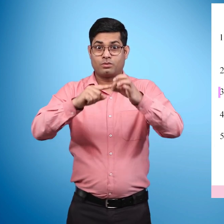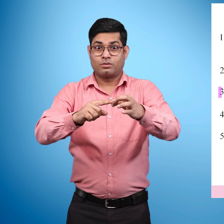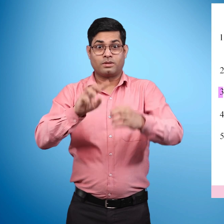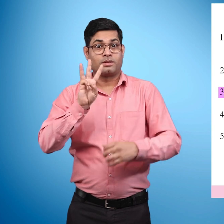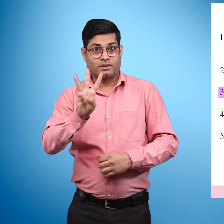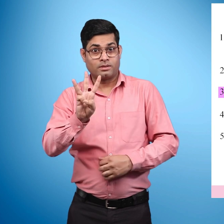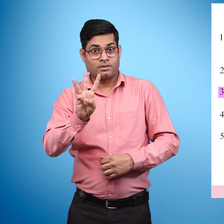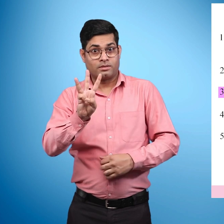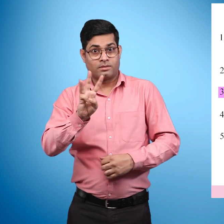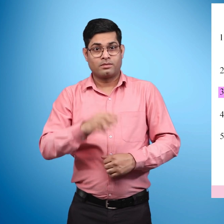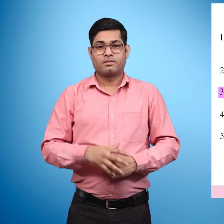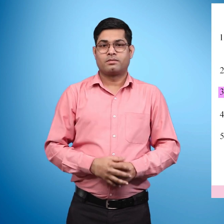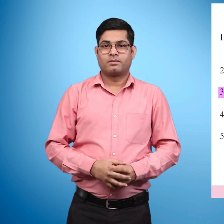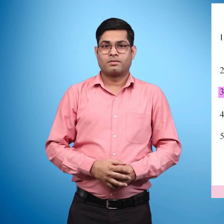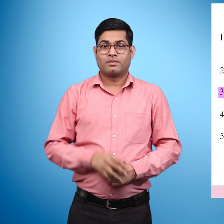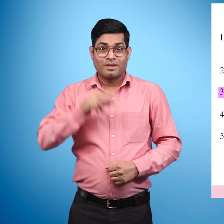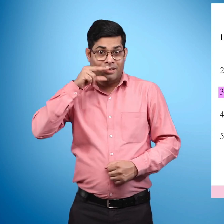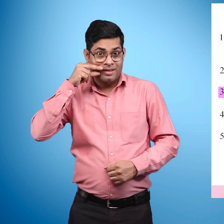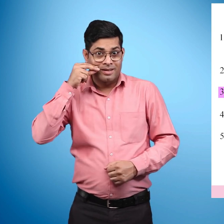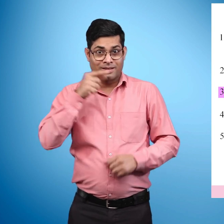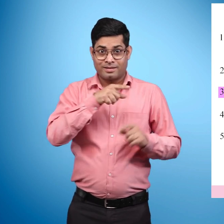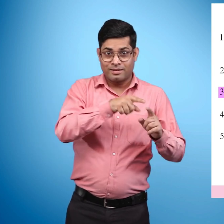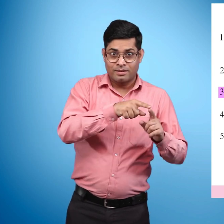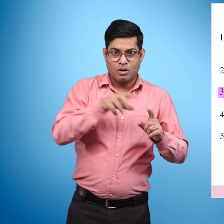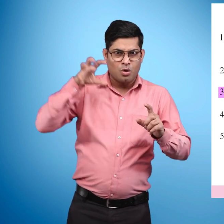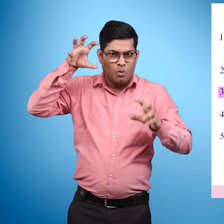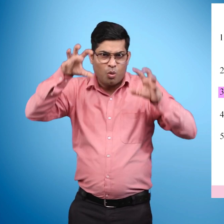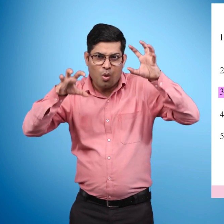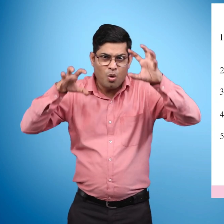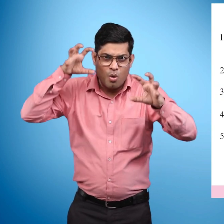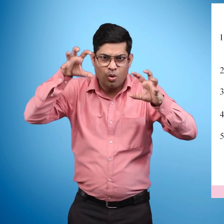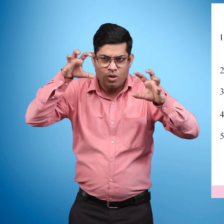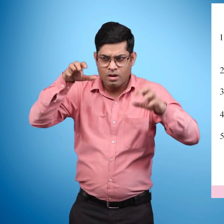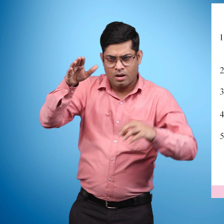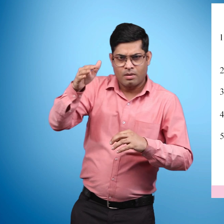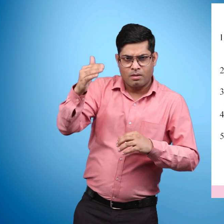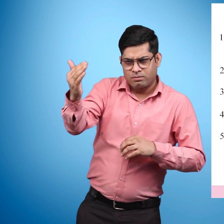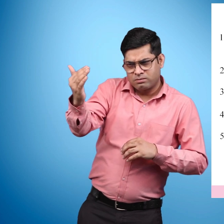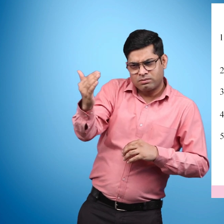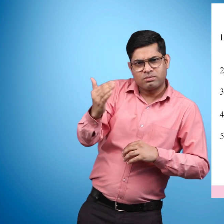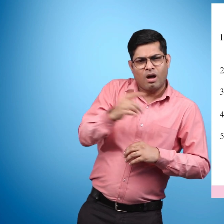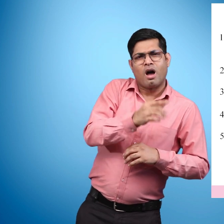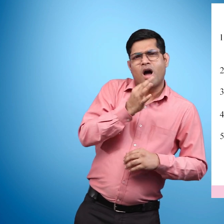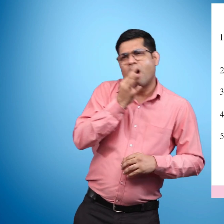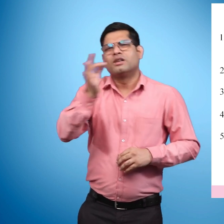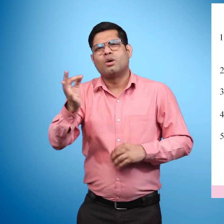Question number 3. Why did Vijay Singh ask the ghost disguised as Natwar to come closer?